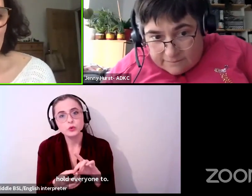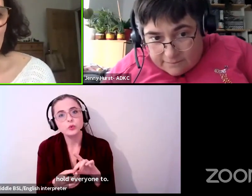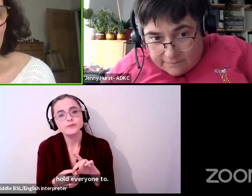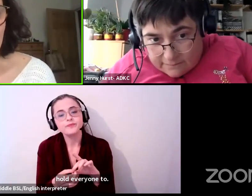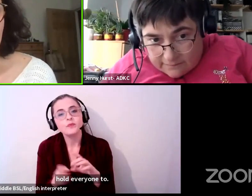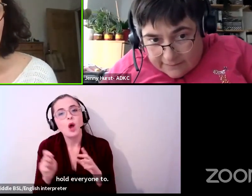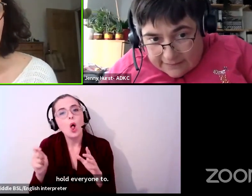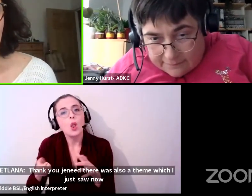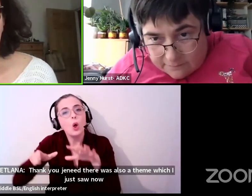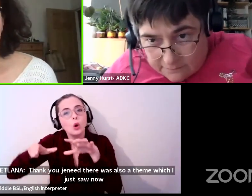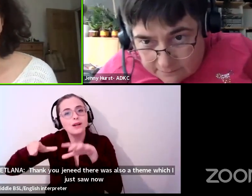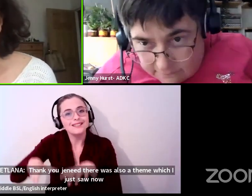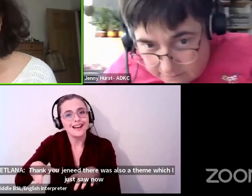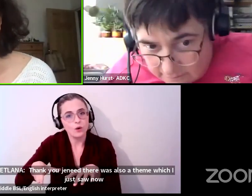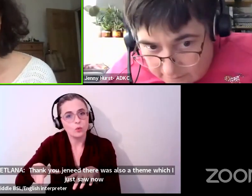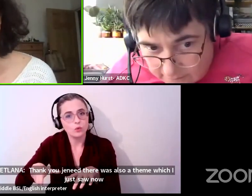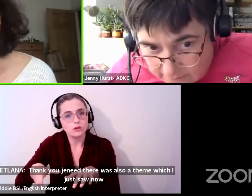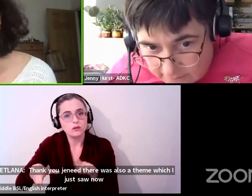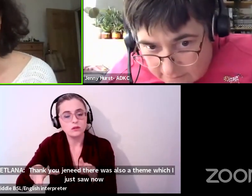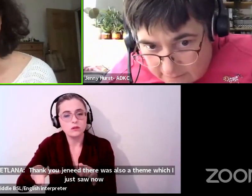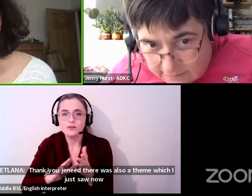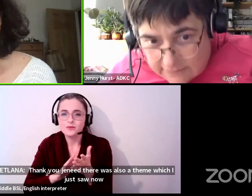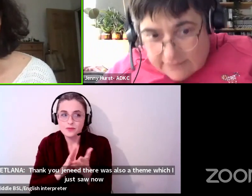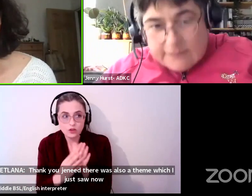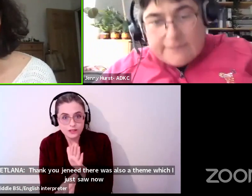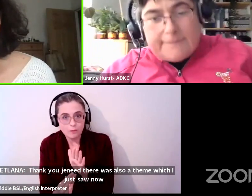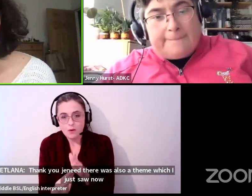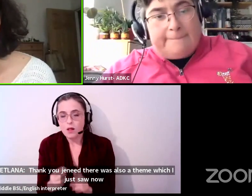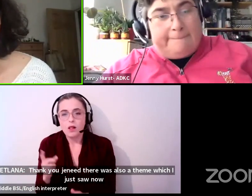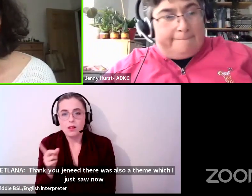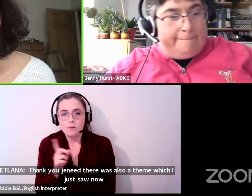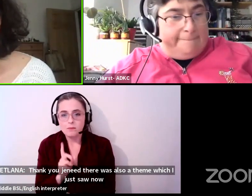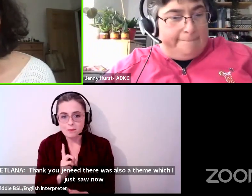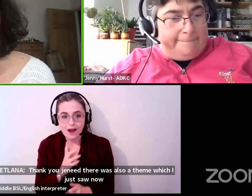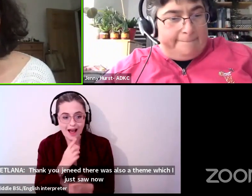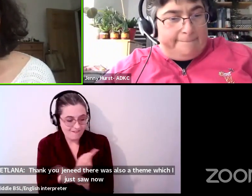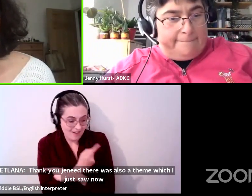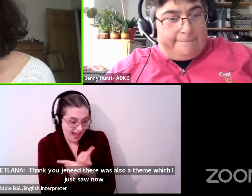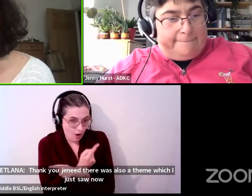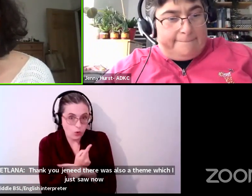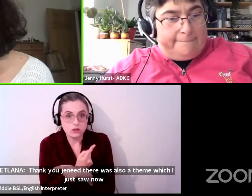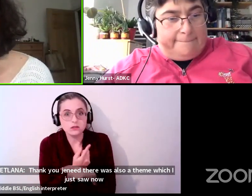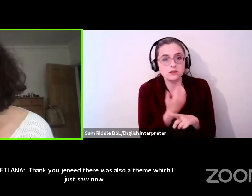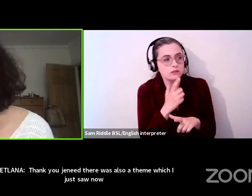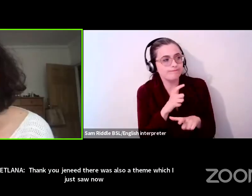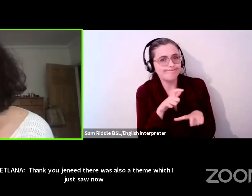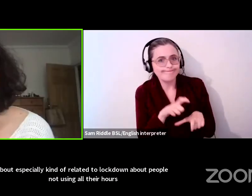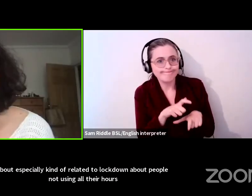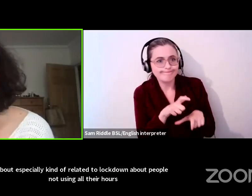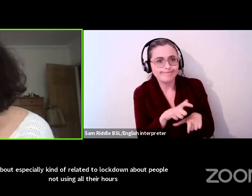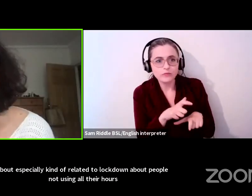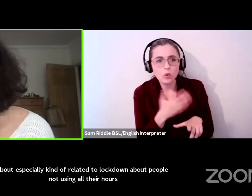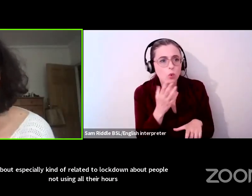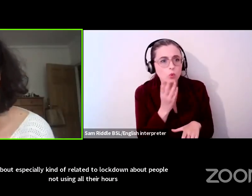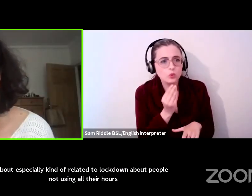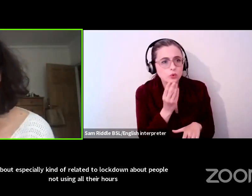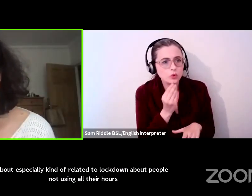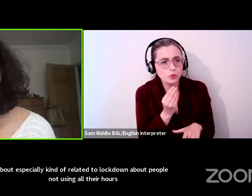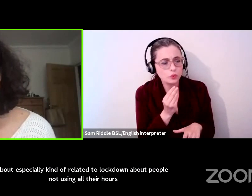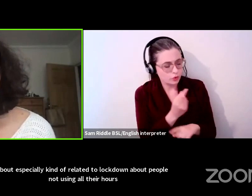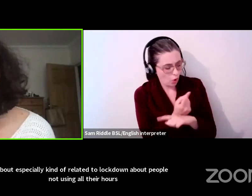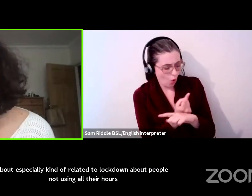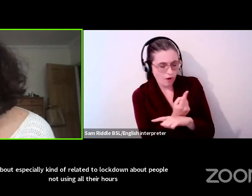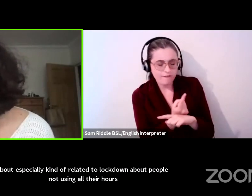about people not using all their hours and but still kind of having to pay